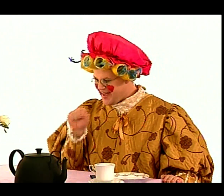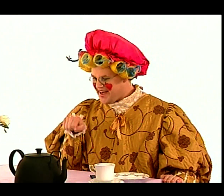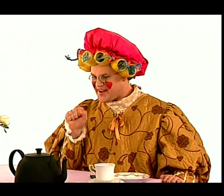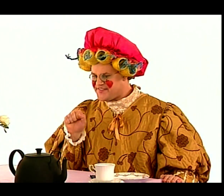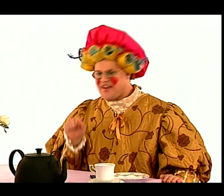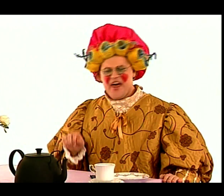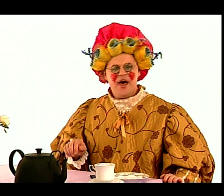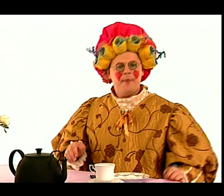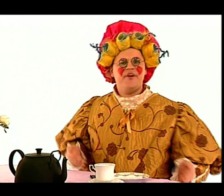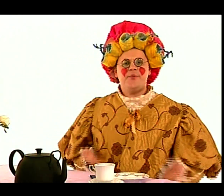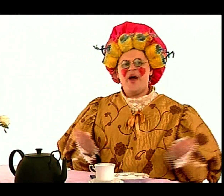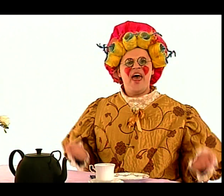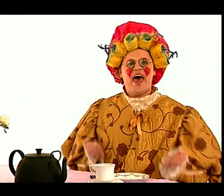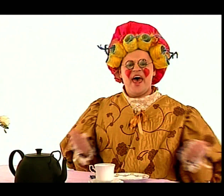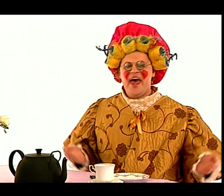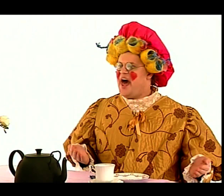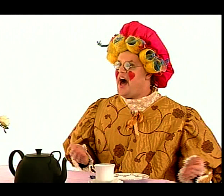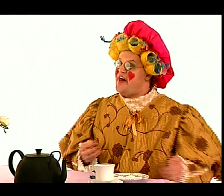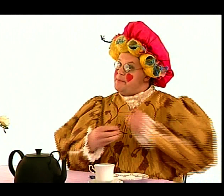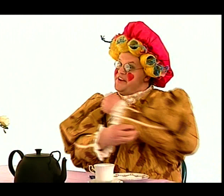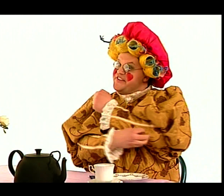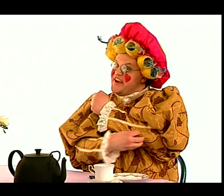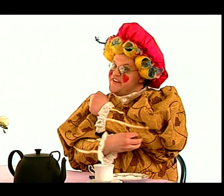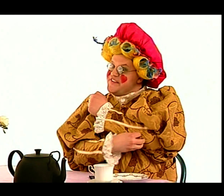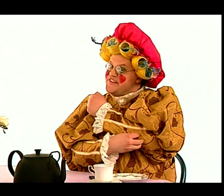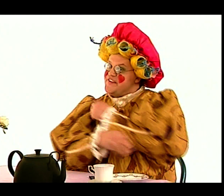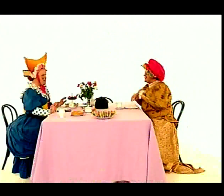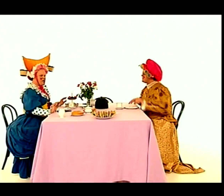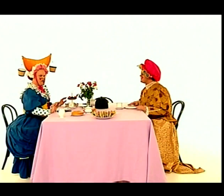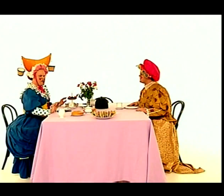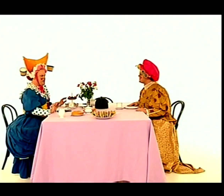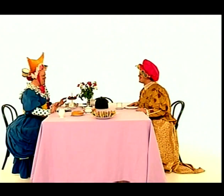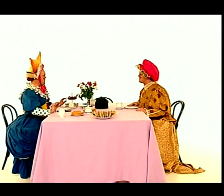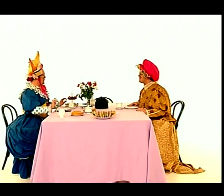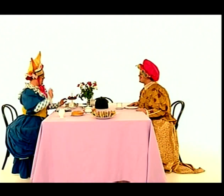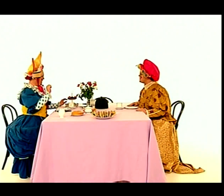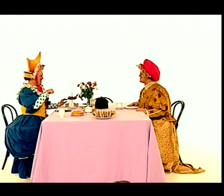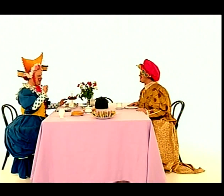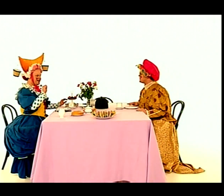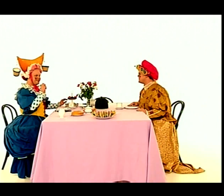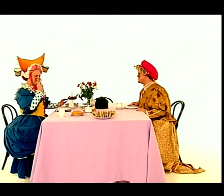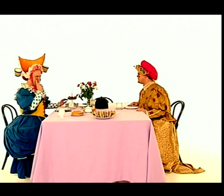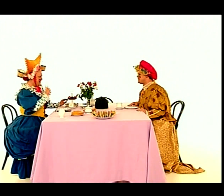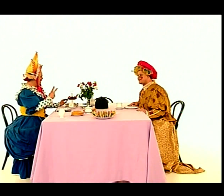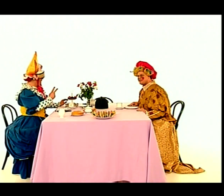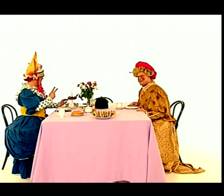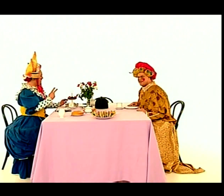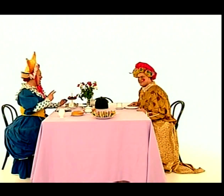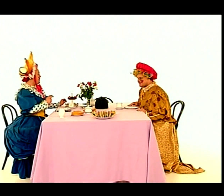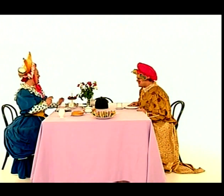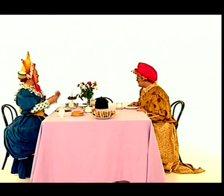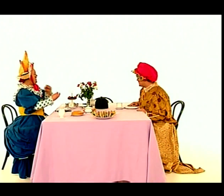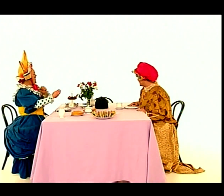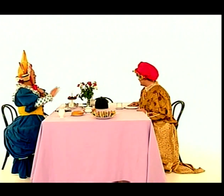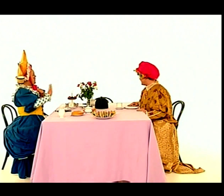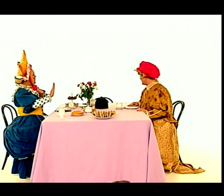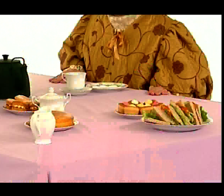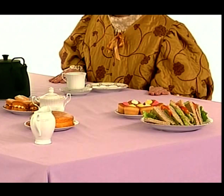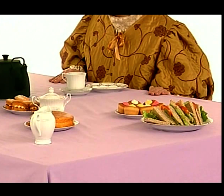Yes, but where are the biscuits? Oh, yes. Look, there are no